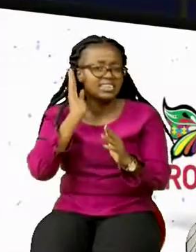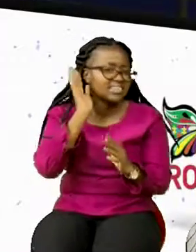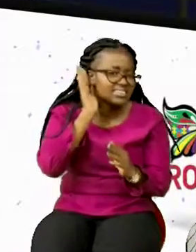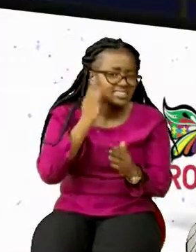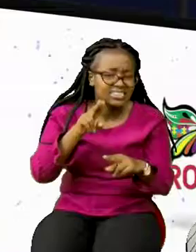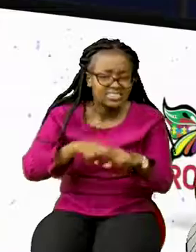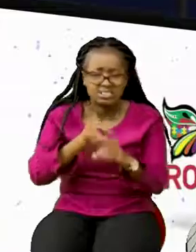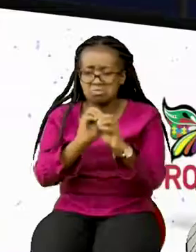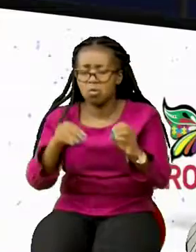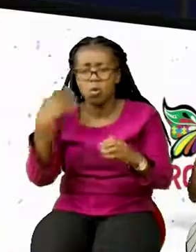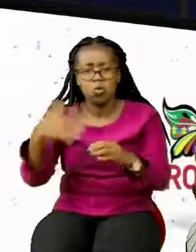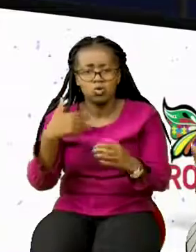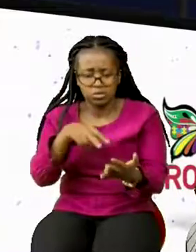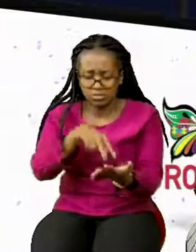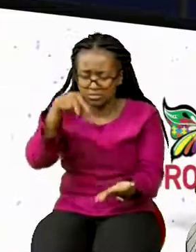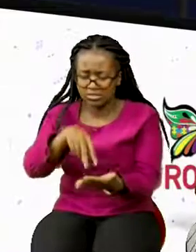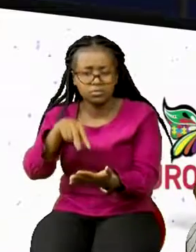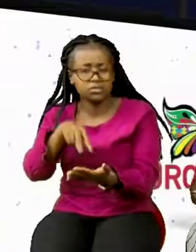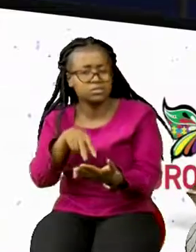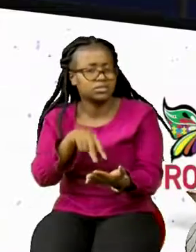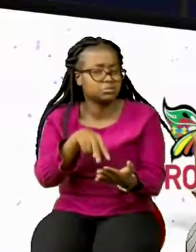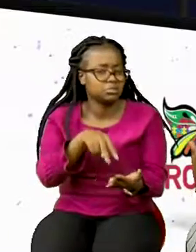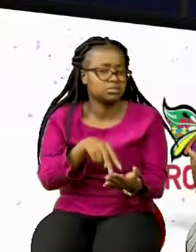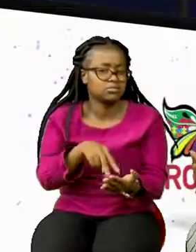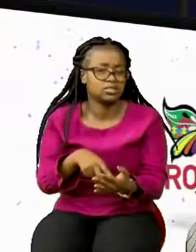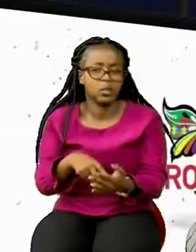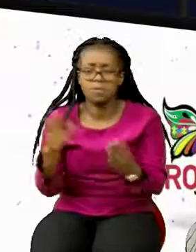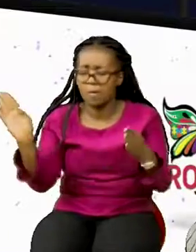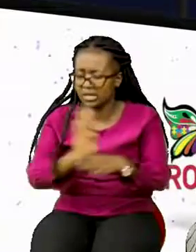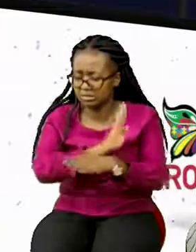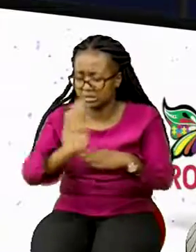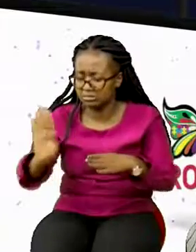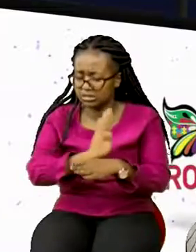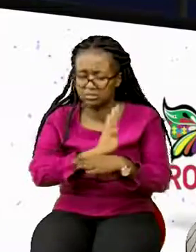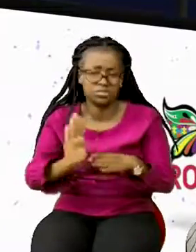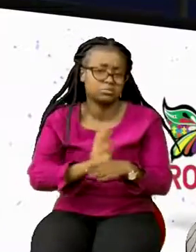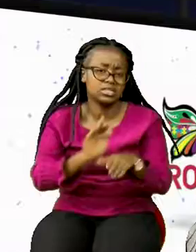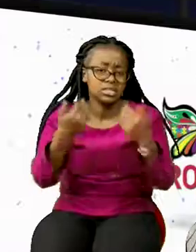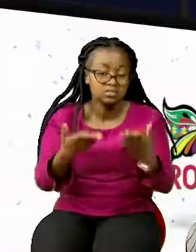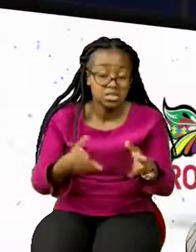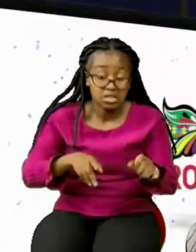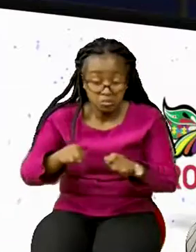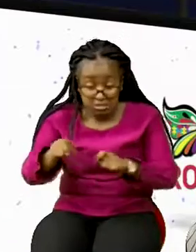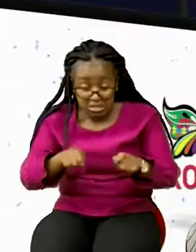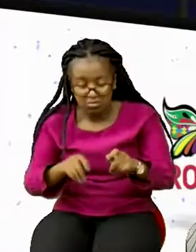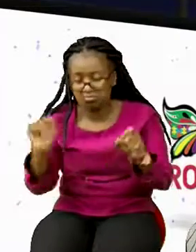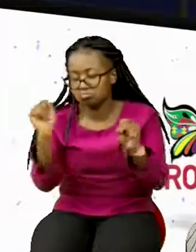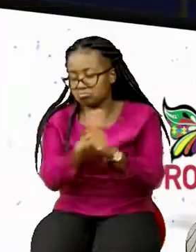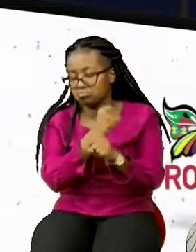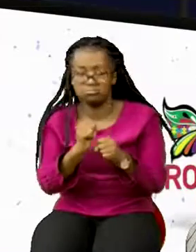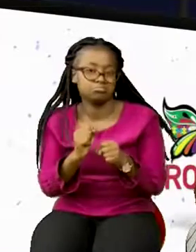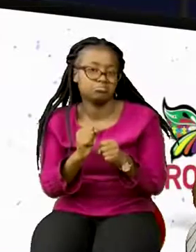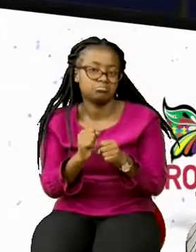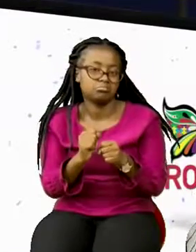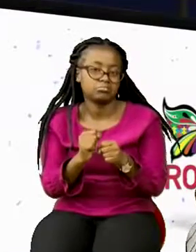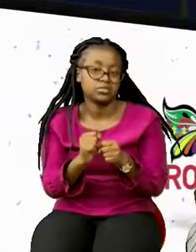it's like they're always running, like there is something that they have to do or have to be somewhere. So giving them instructions tends to be very hard, and